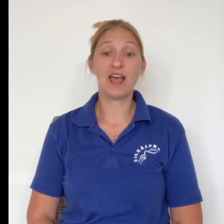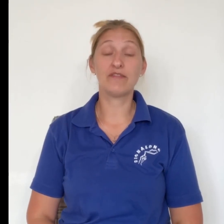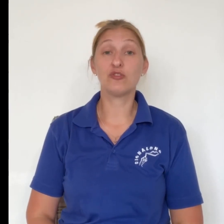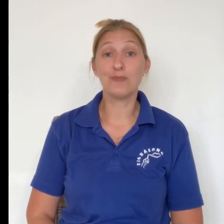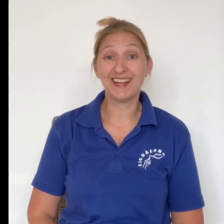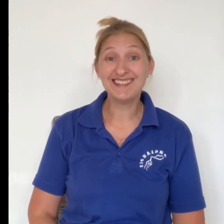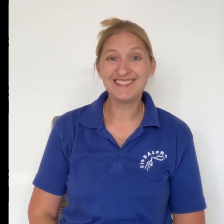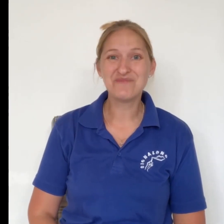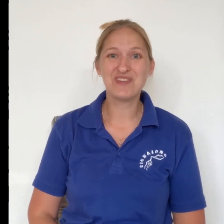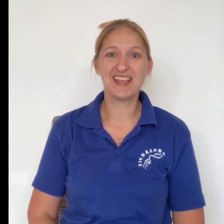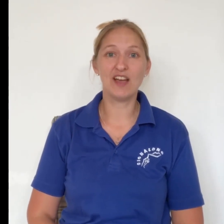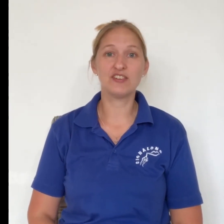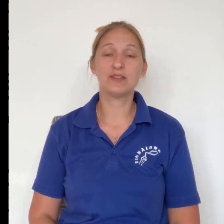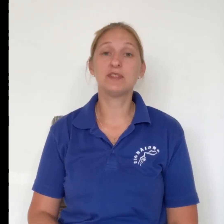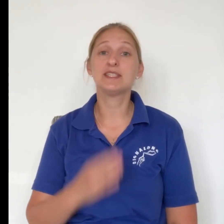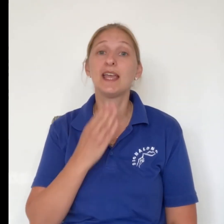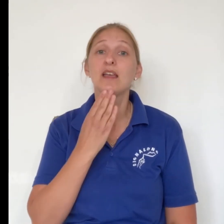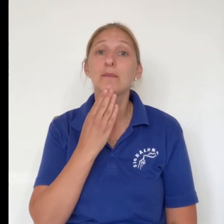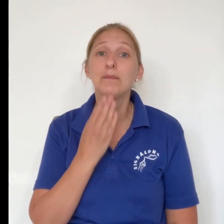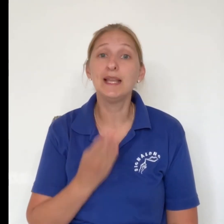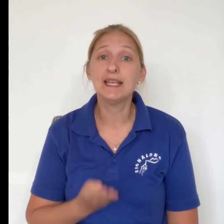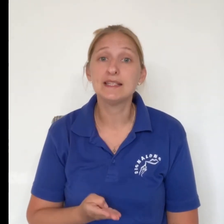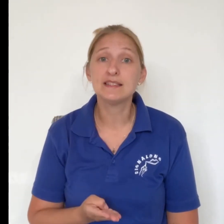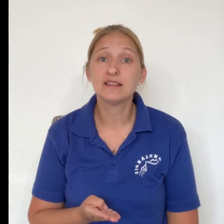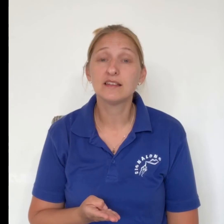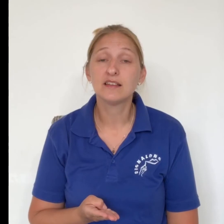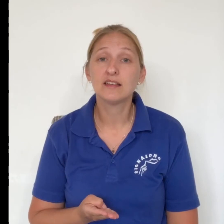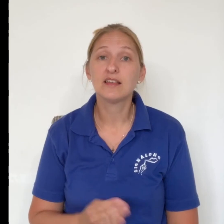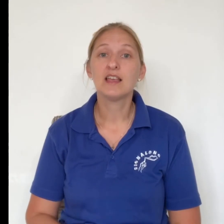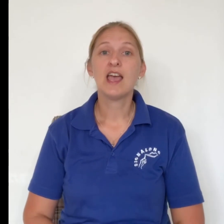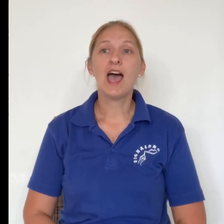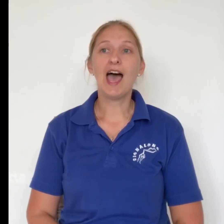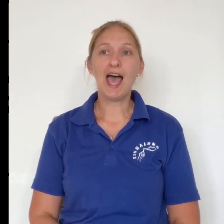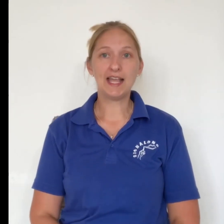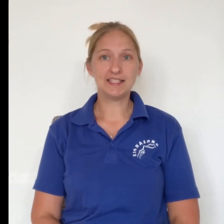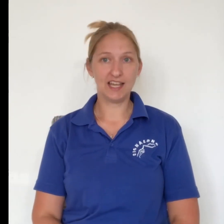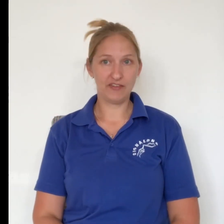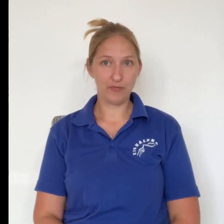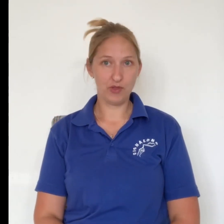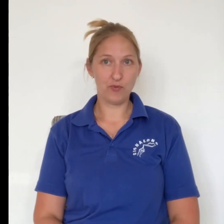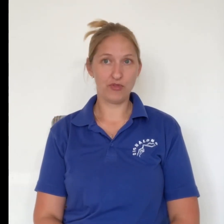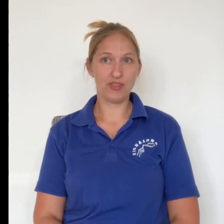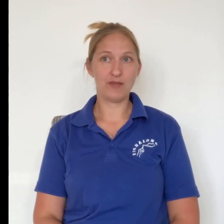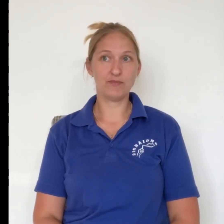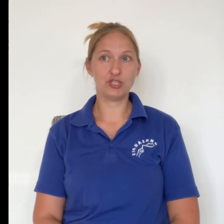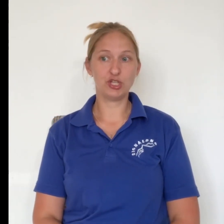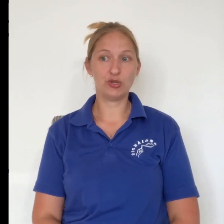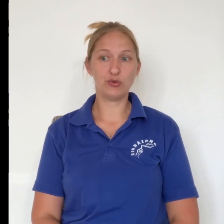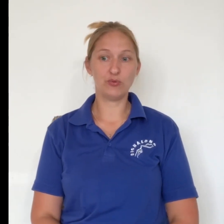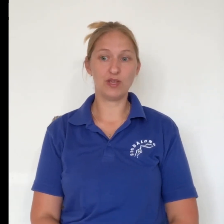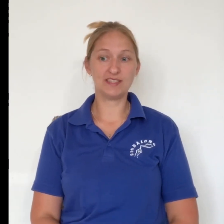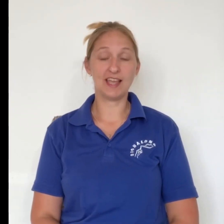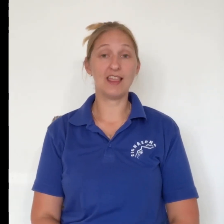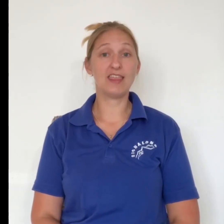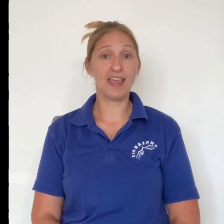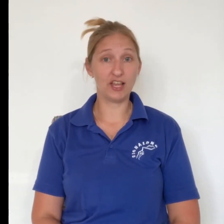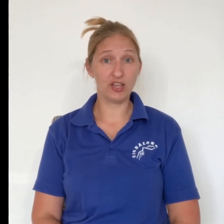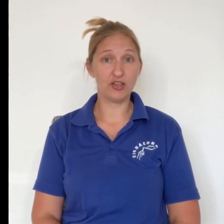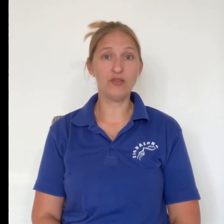good manners, we encourage them to say, please. And if we want them to say thank you, we